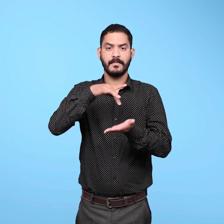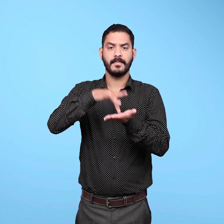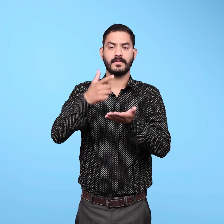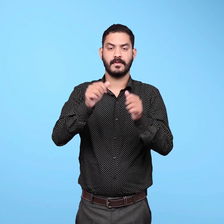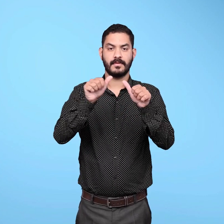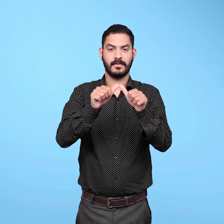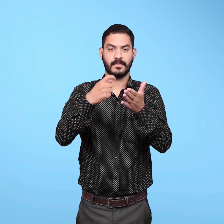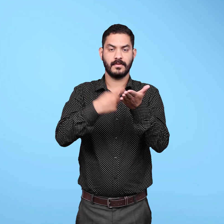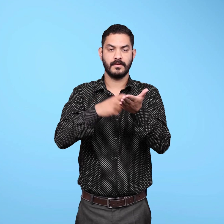Arikamedu.